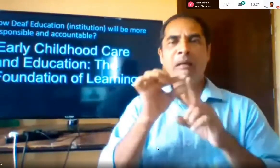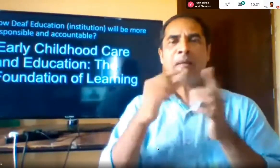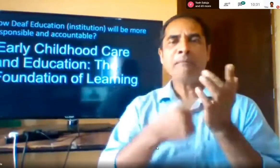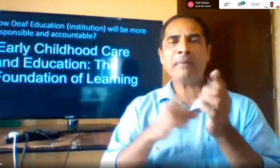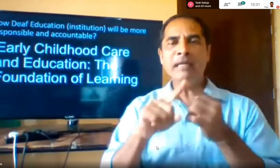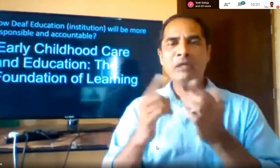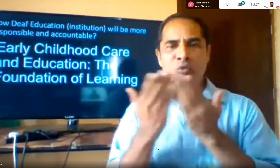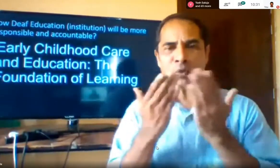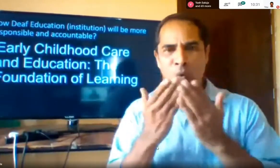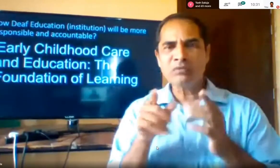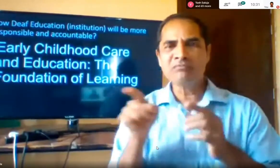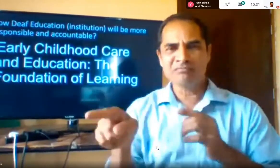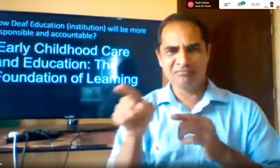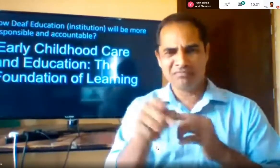the play school.